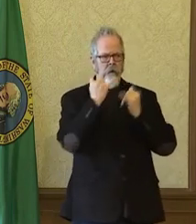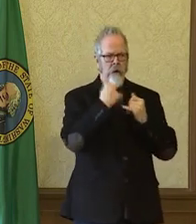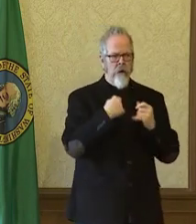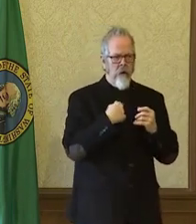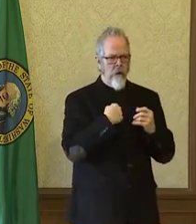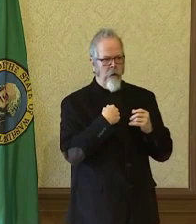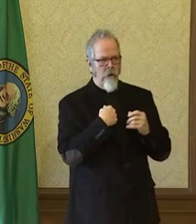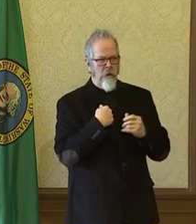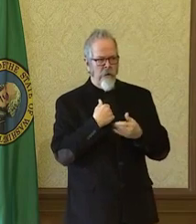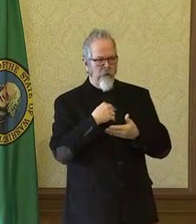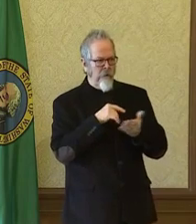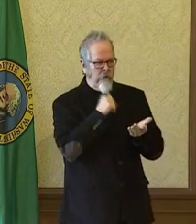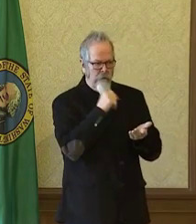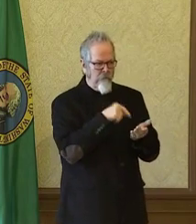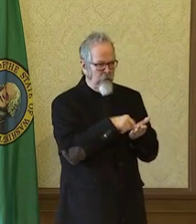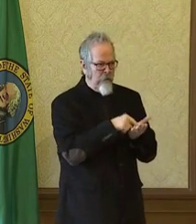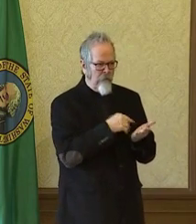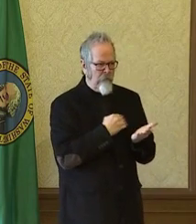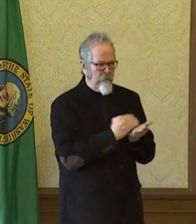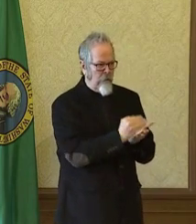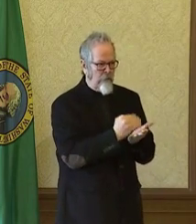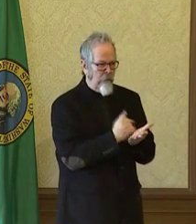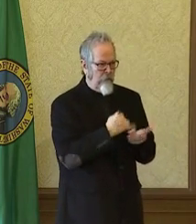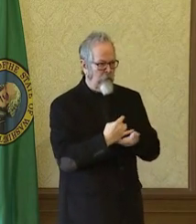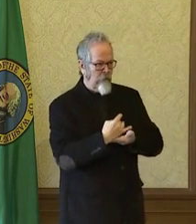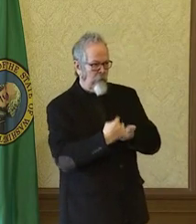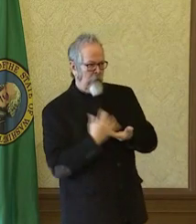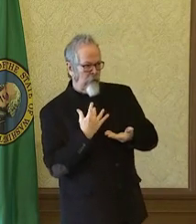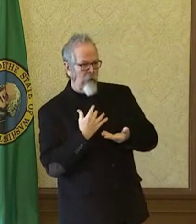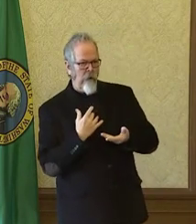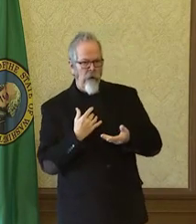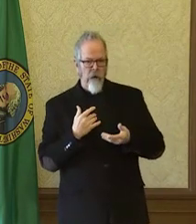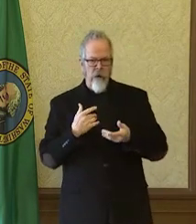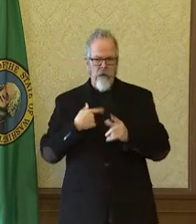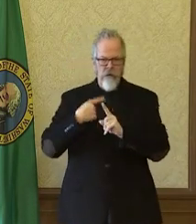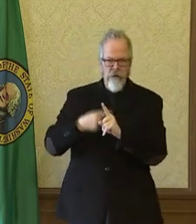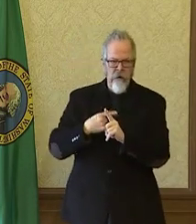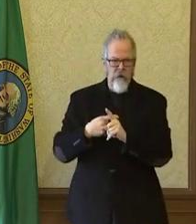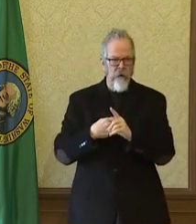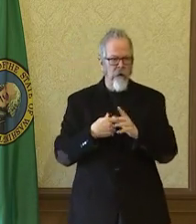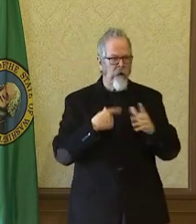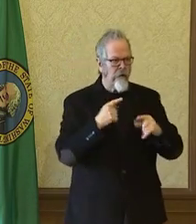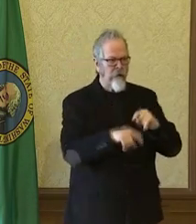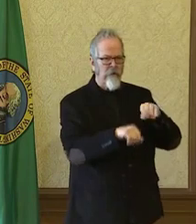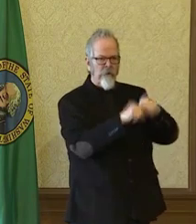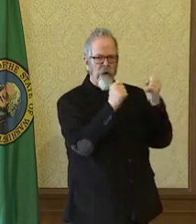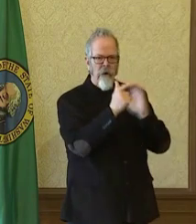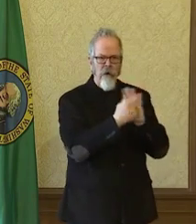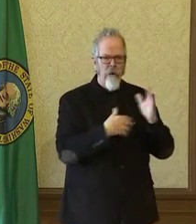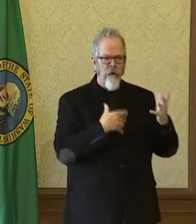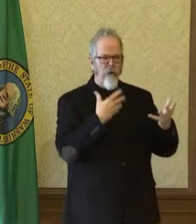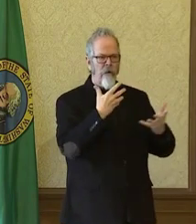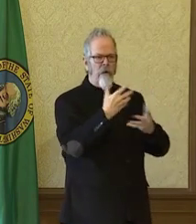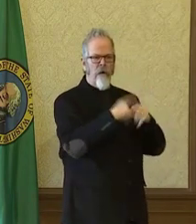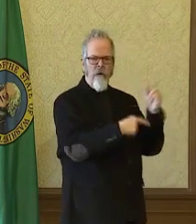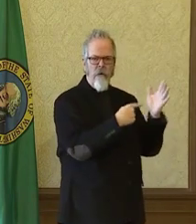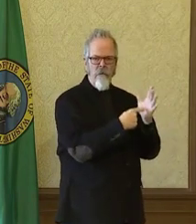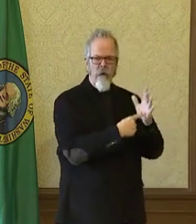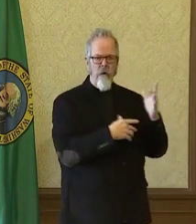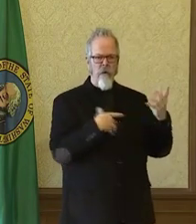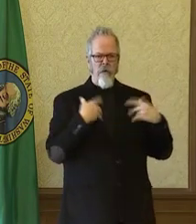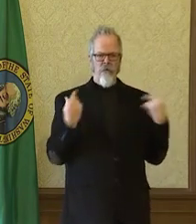for non-payment of rent, family safety and domestic violence, debt collection, consumer